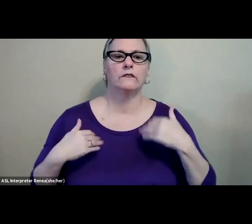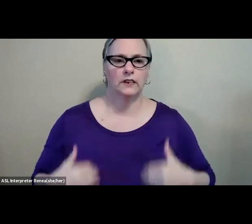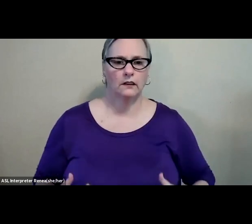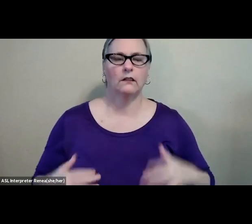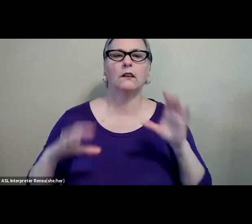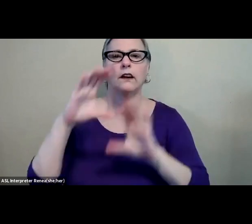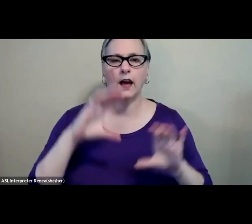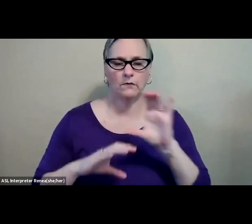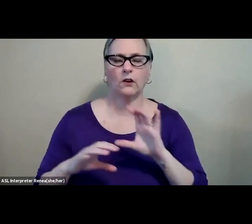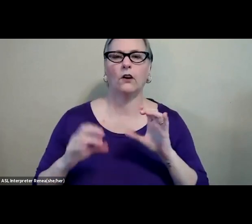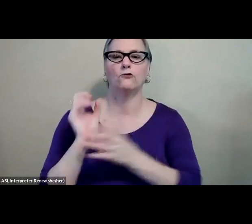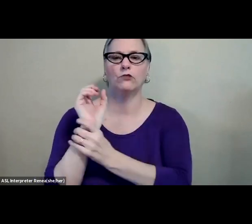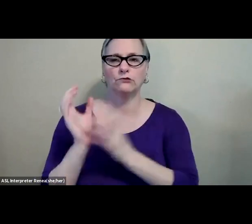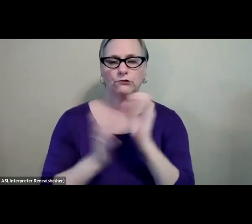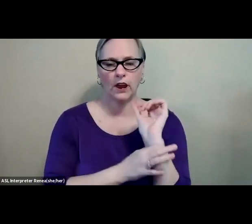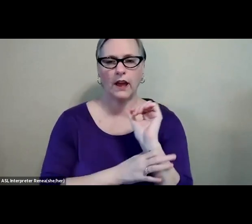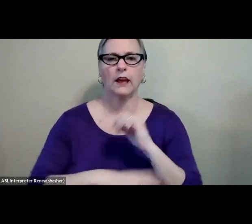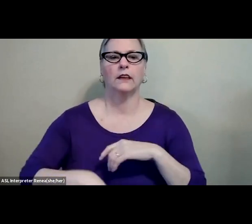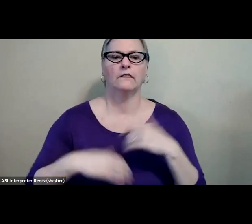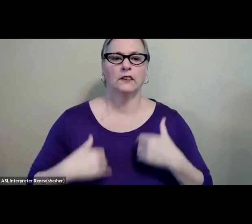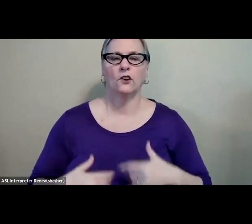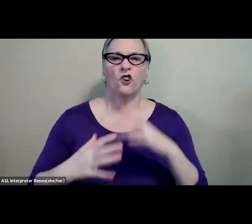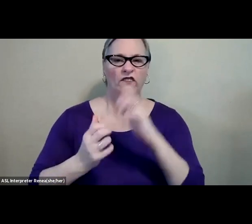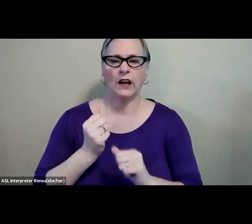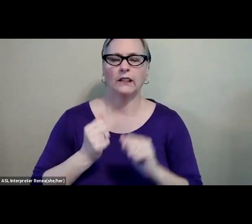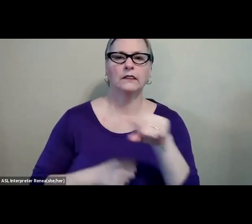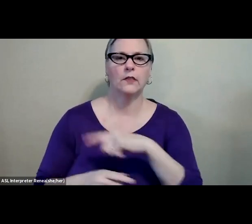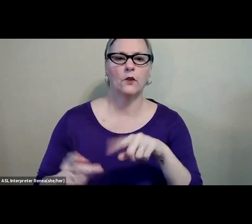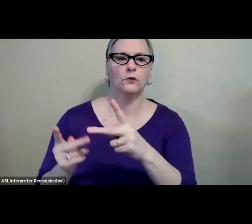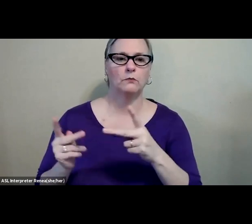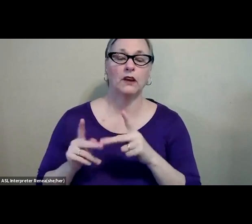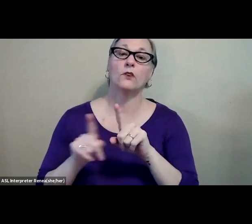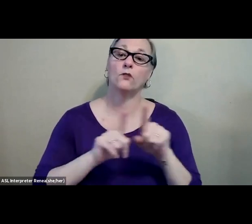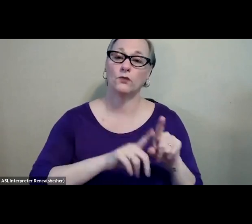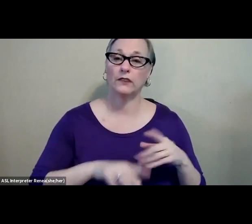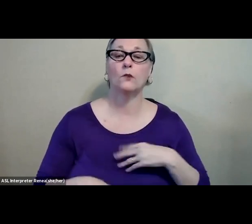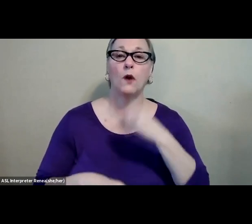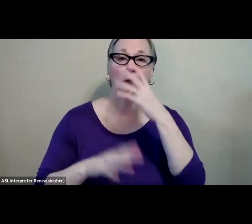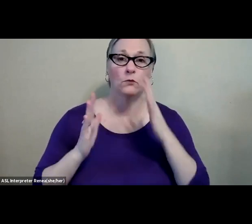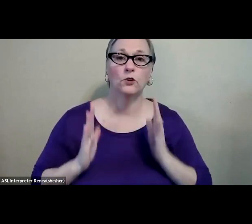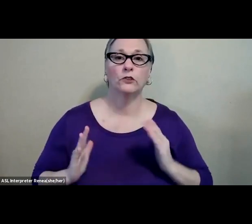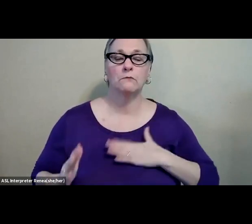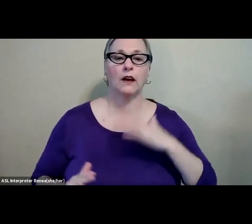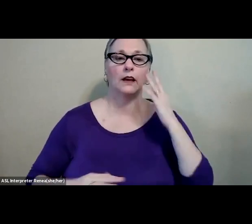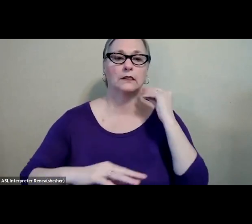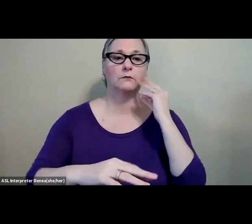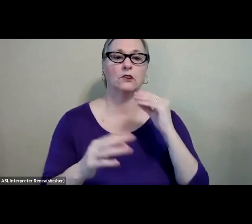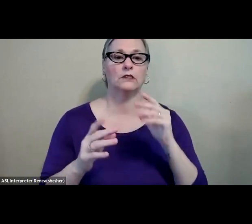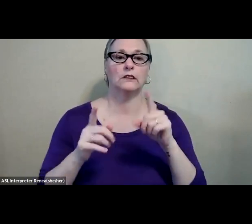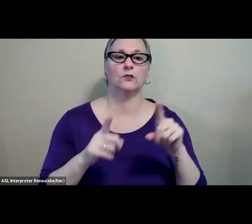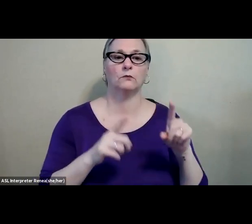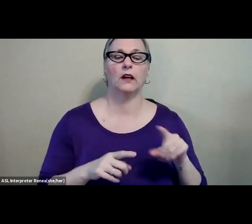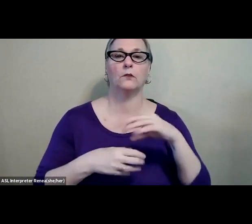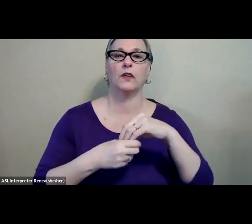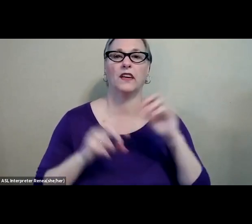sexual and physical violence in those spaces um they also want to note that as a white person my experiences primarily took place within the